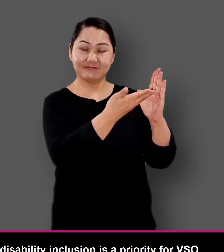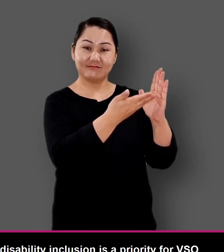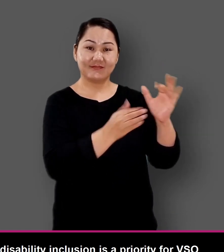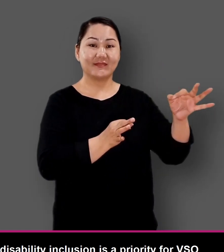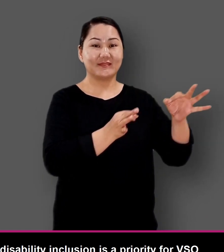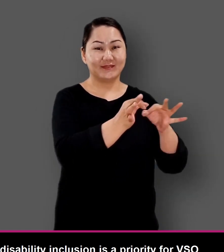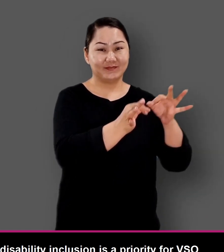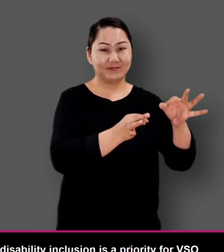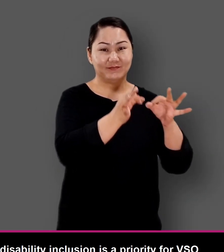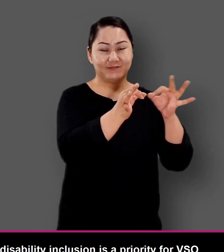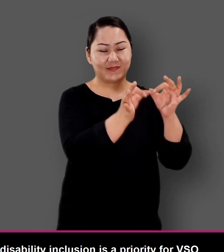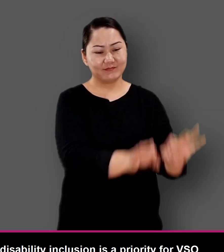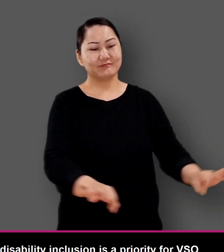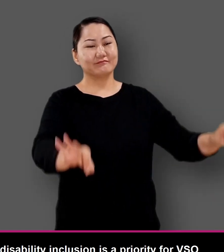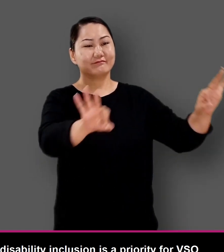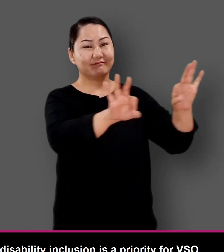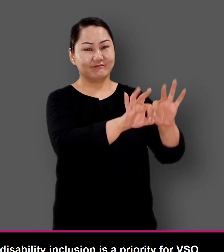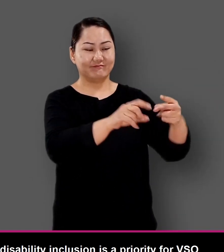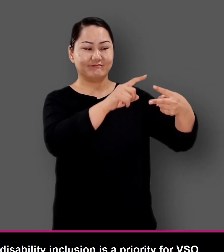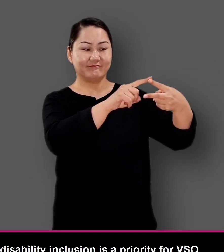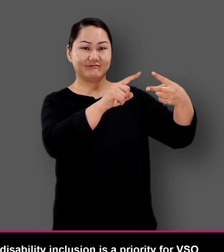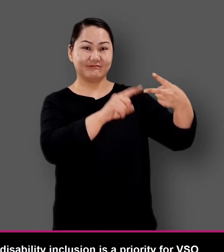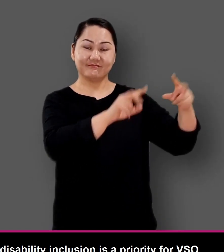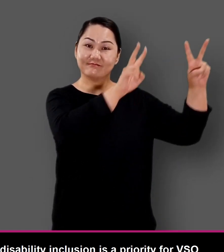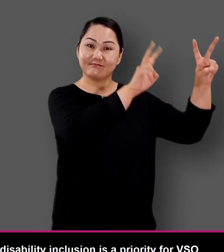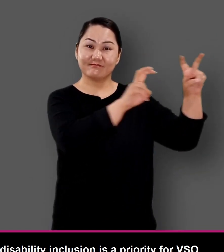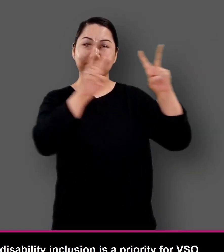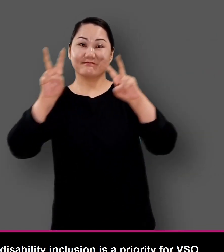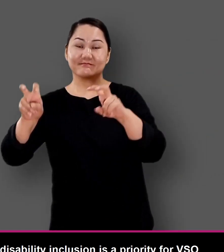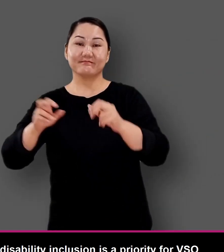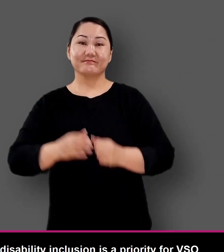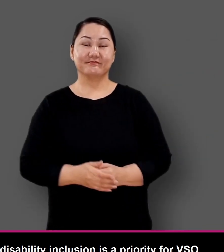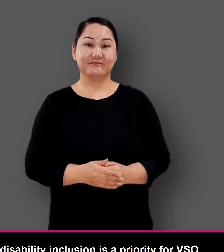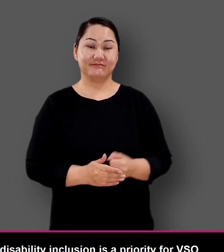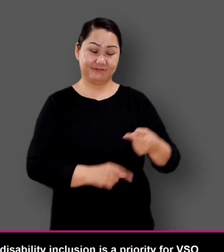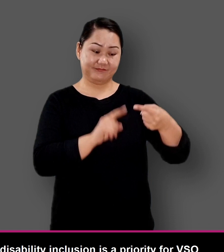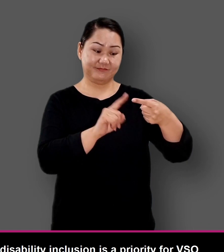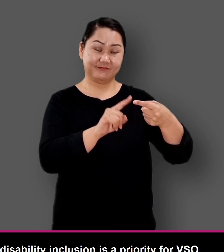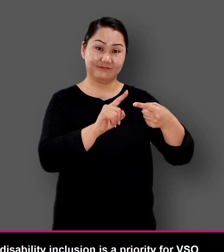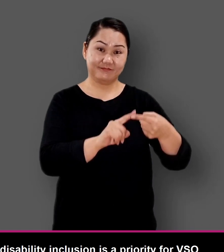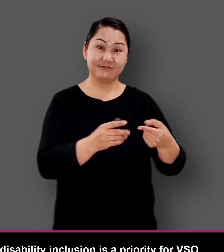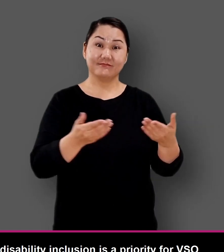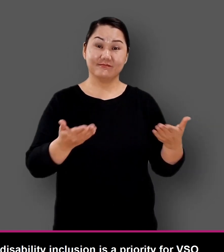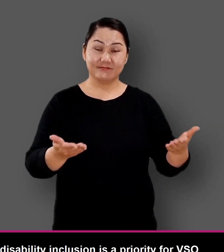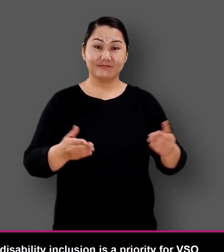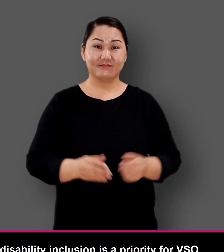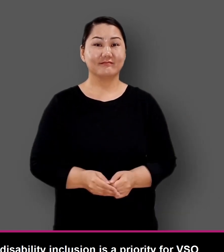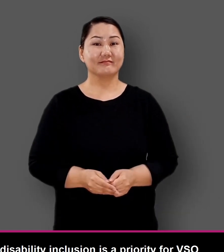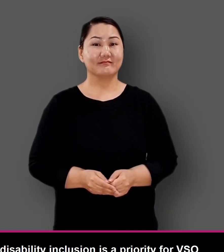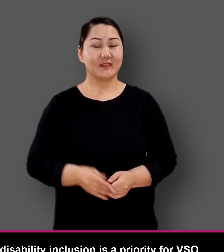This position paper explains why disability inclusion is a priority for VSO.